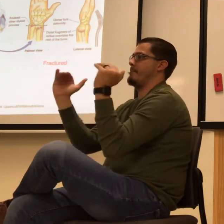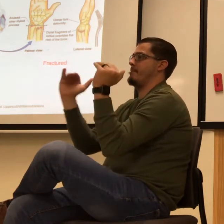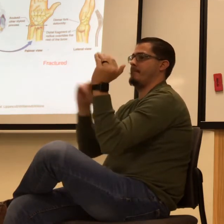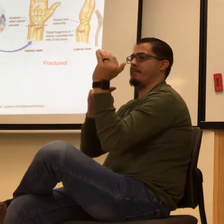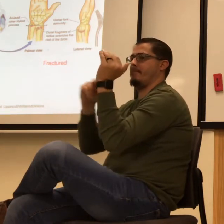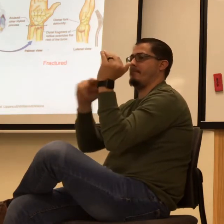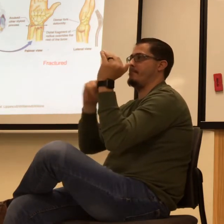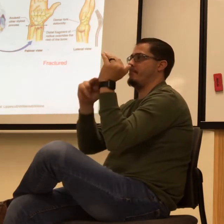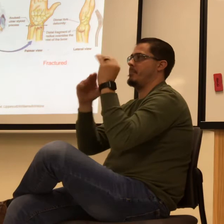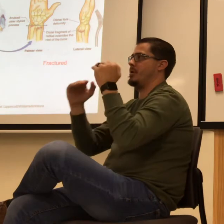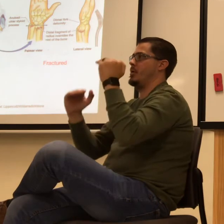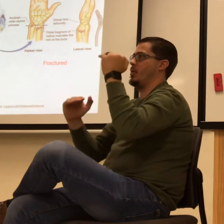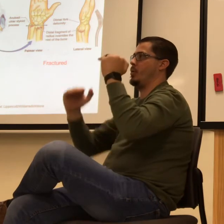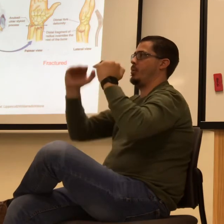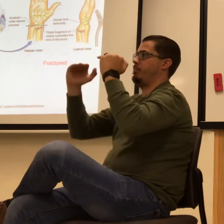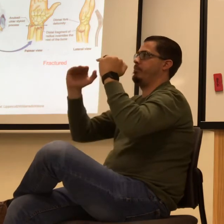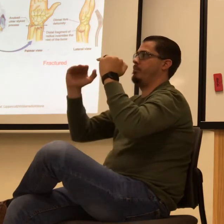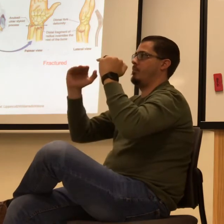align.